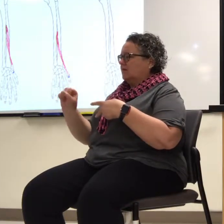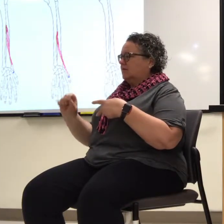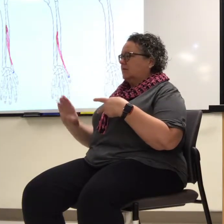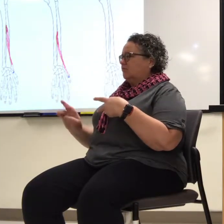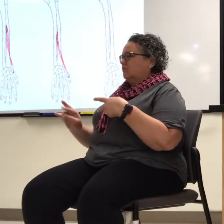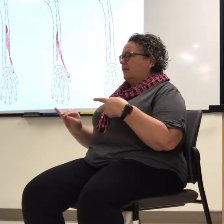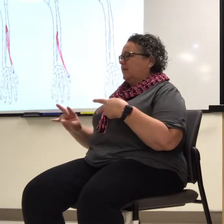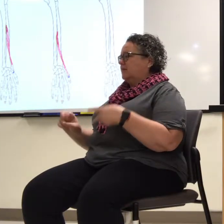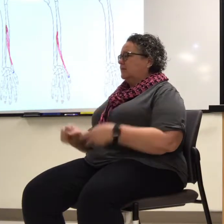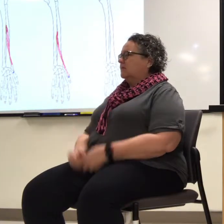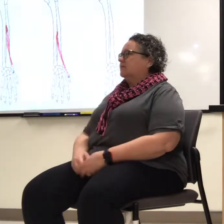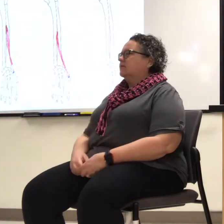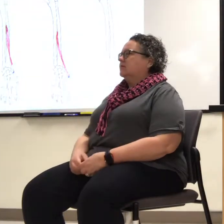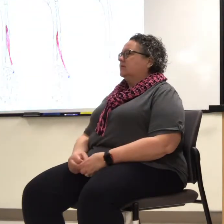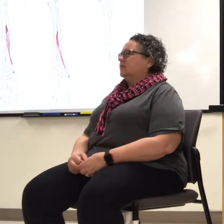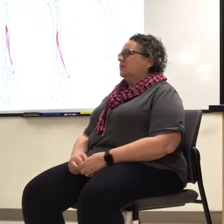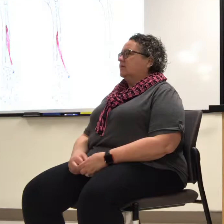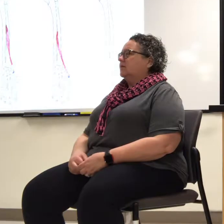proximal